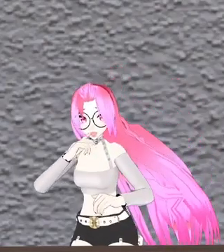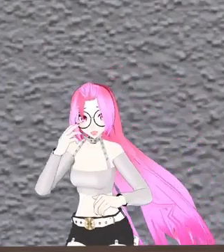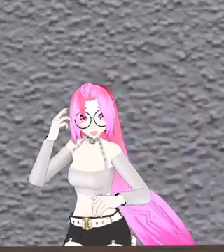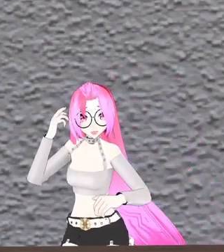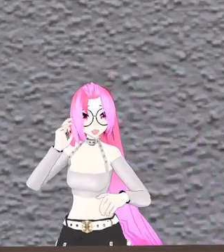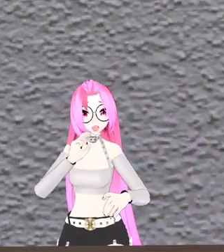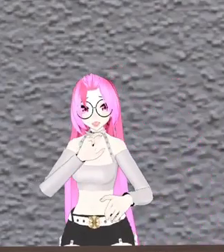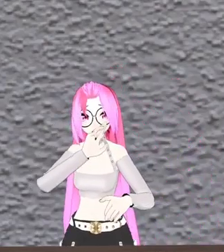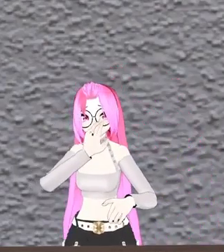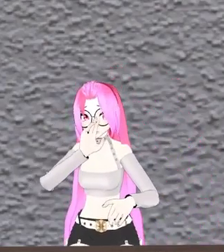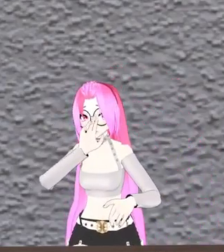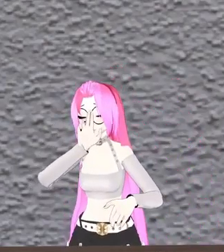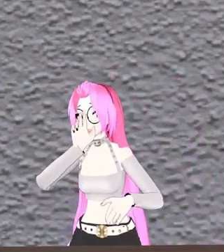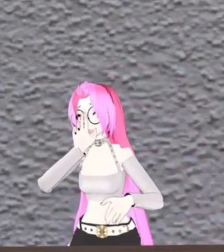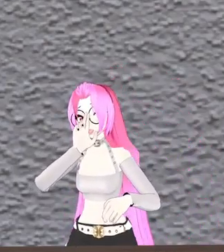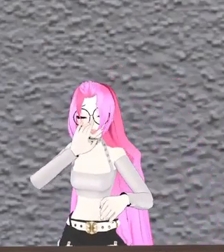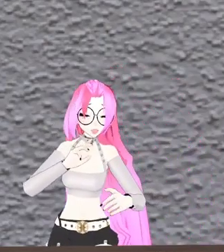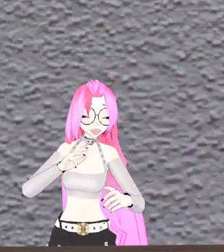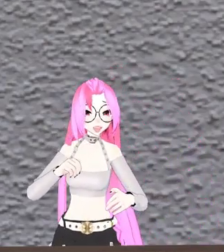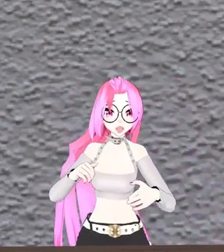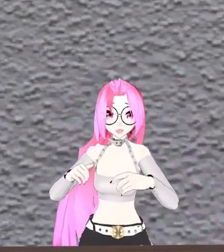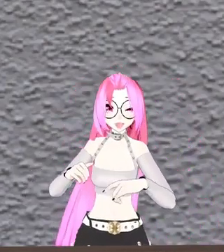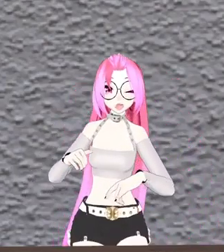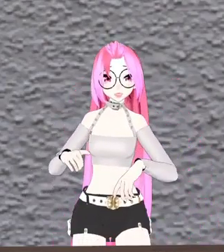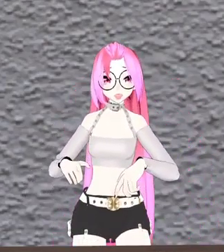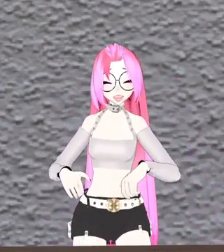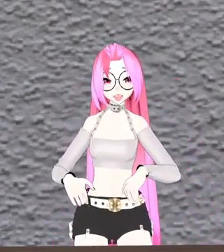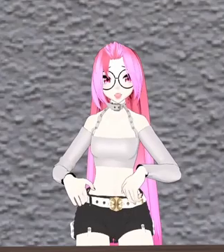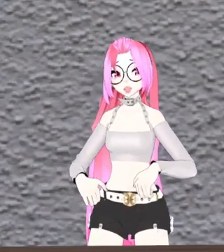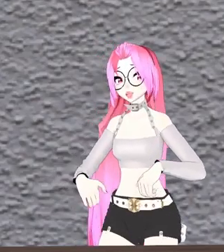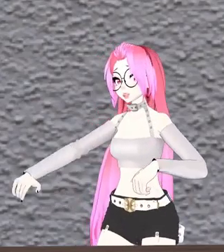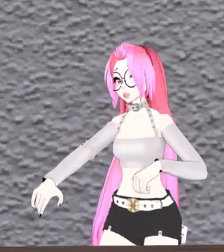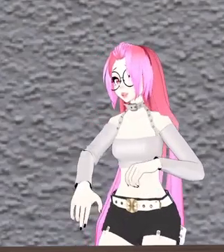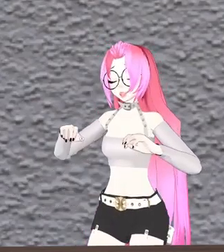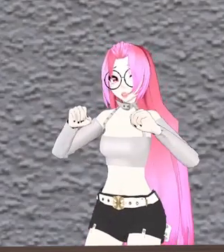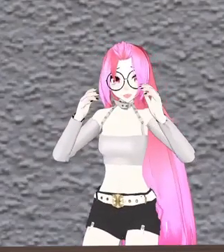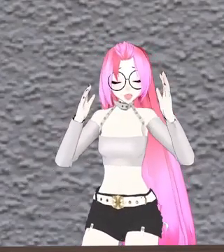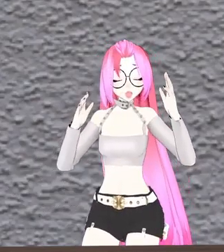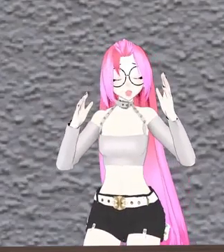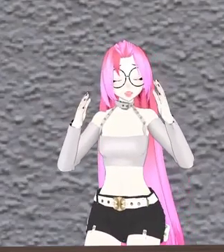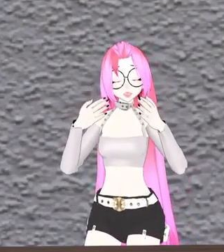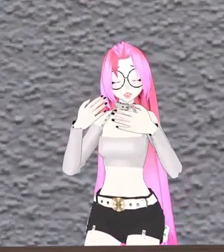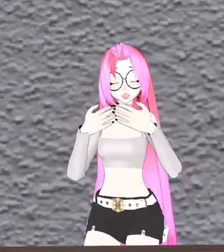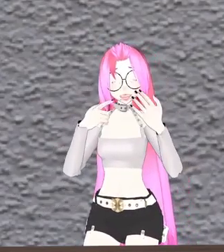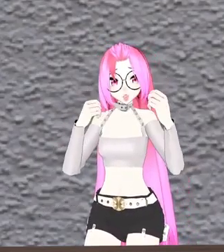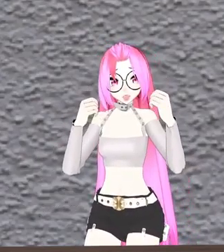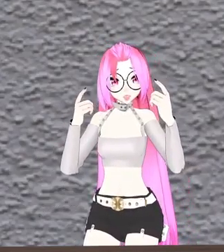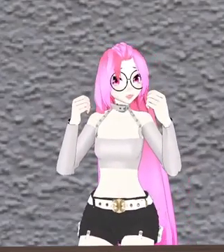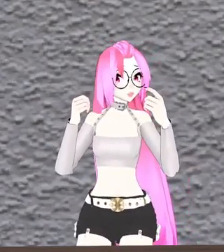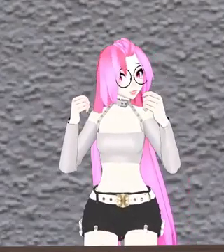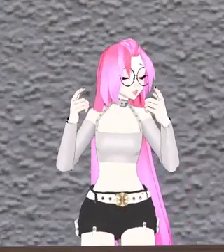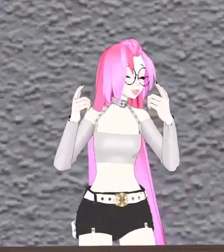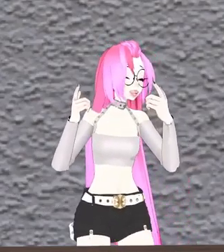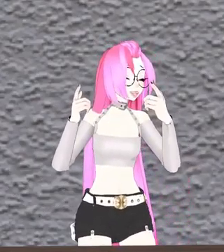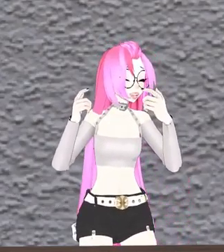Okay, now I am very hot, but with wind blowing on me. Okay, is there any other questions?